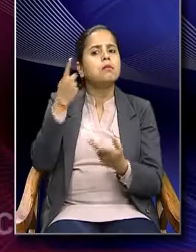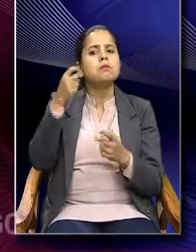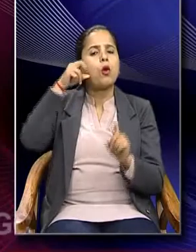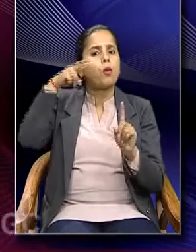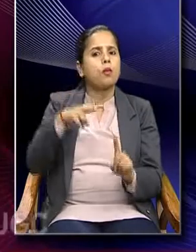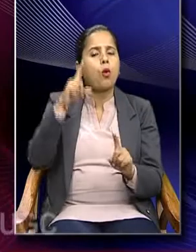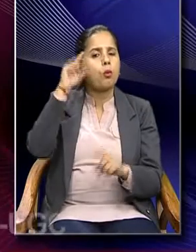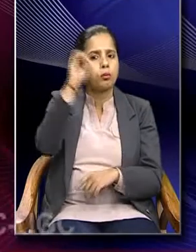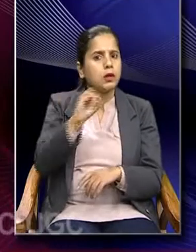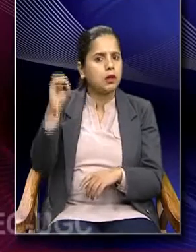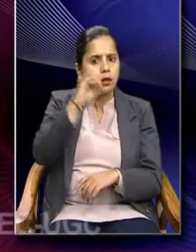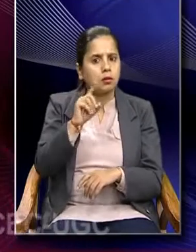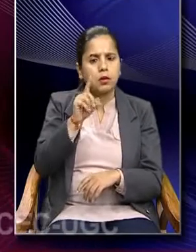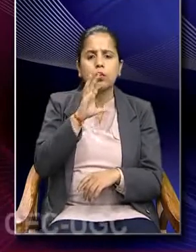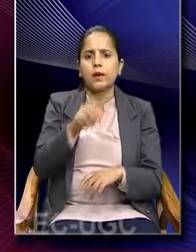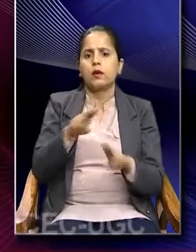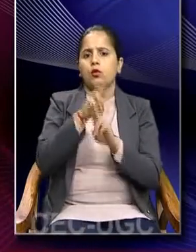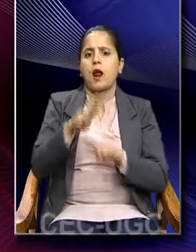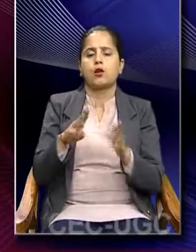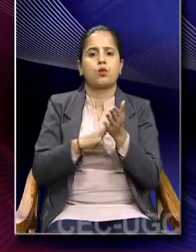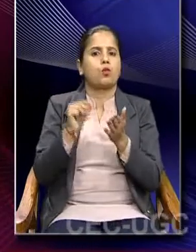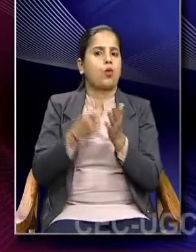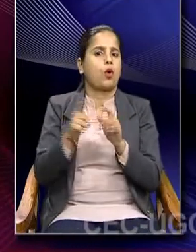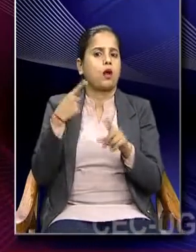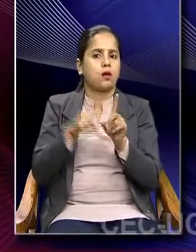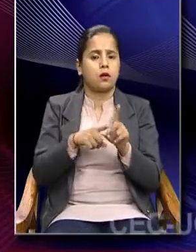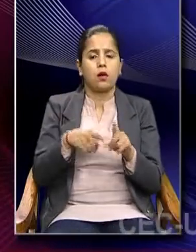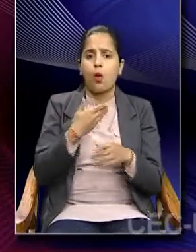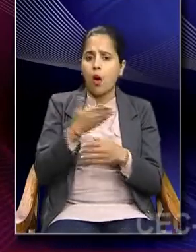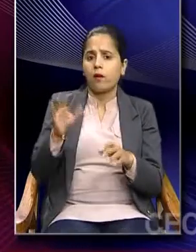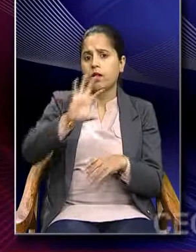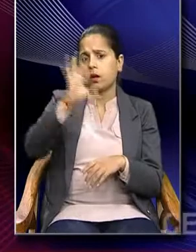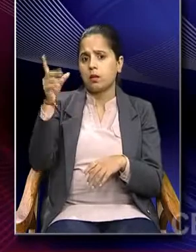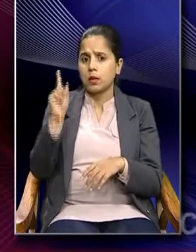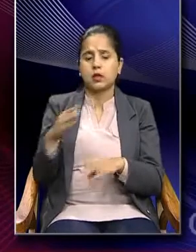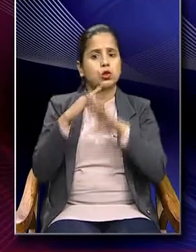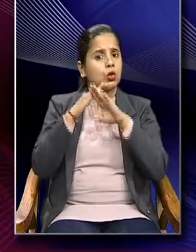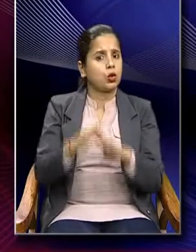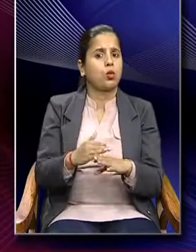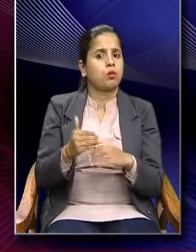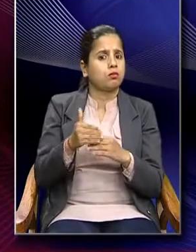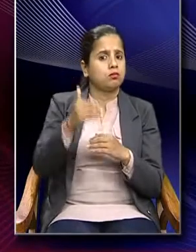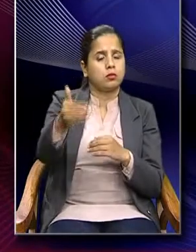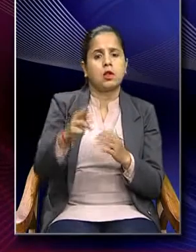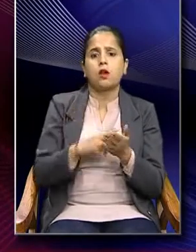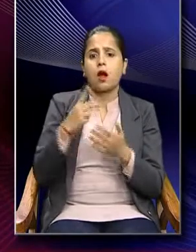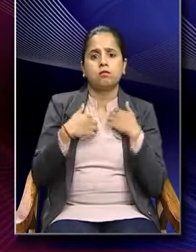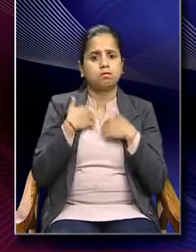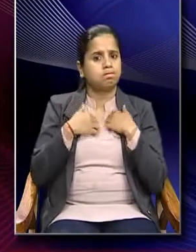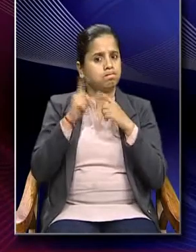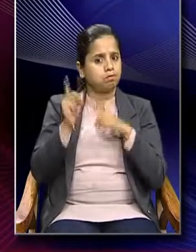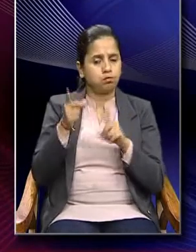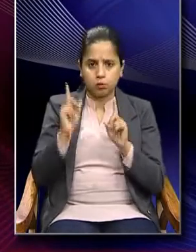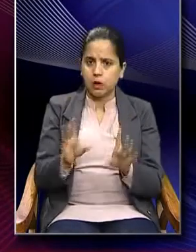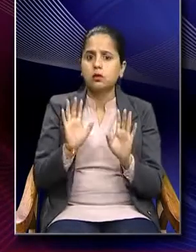morality mandates. So every country, it should secure further its national interest. In case